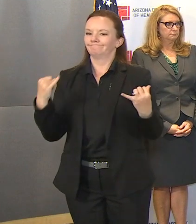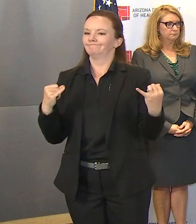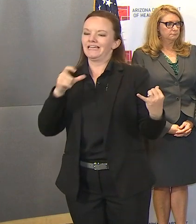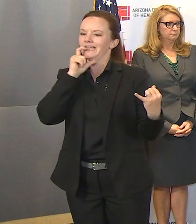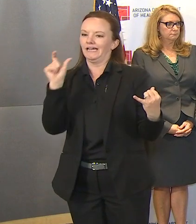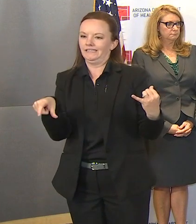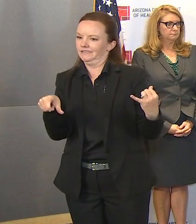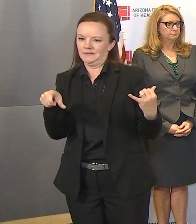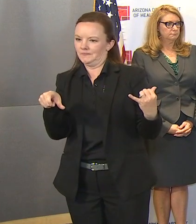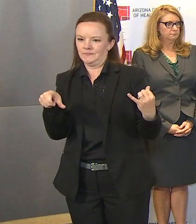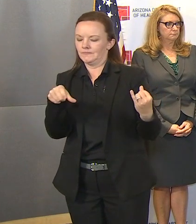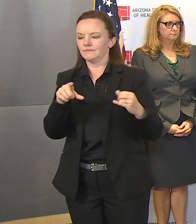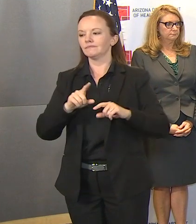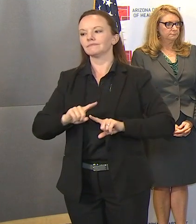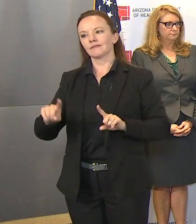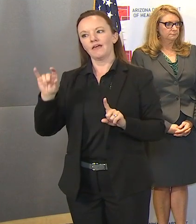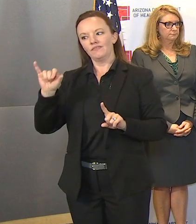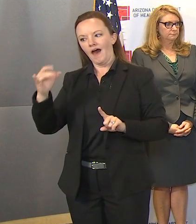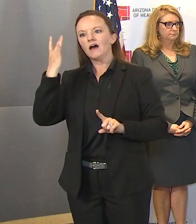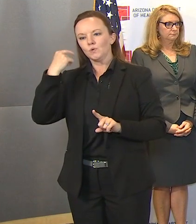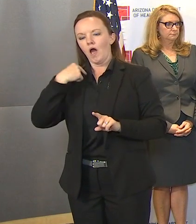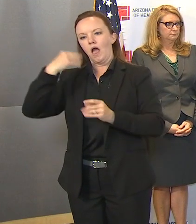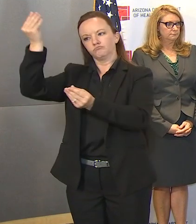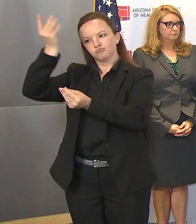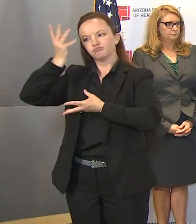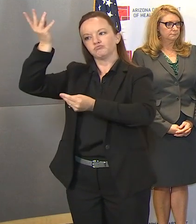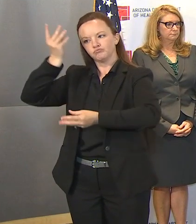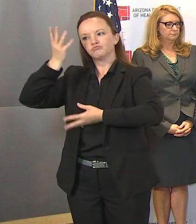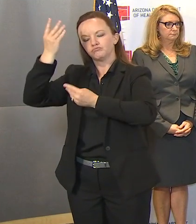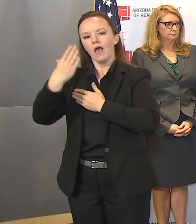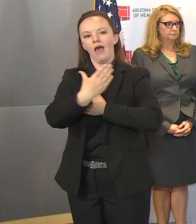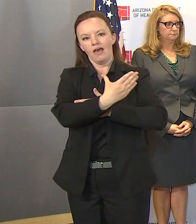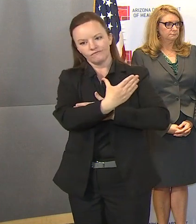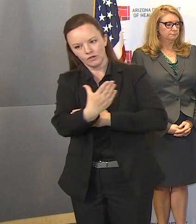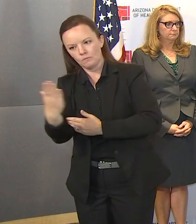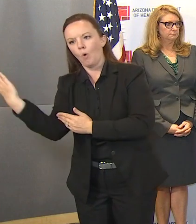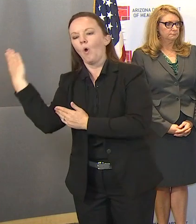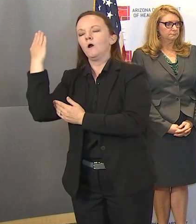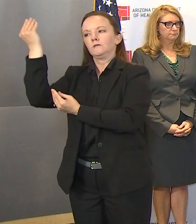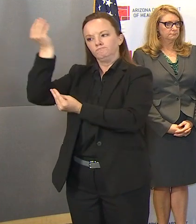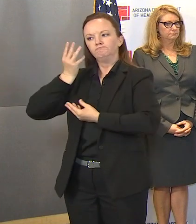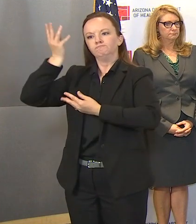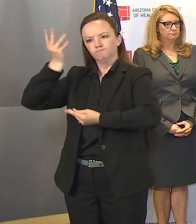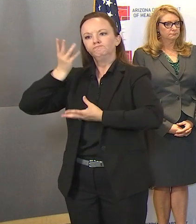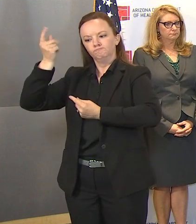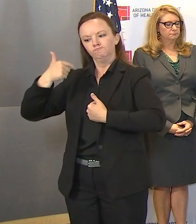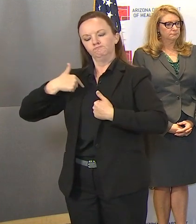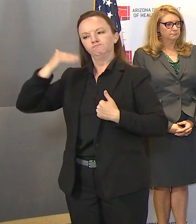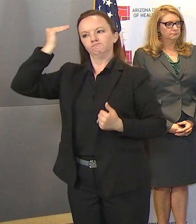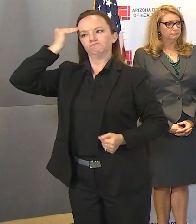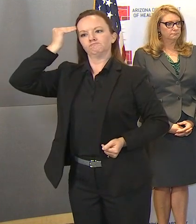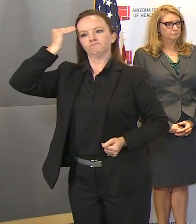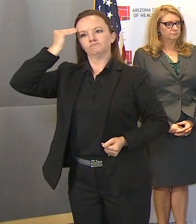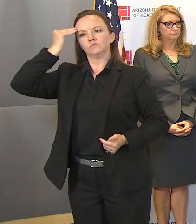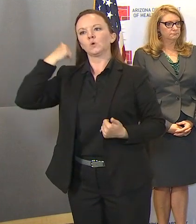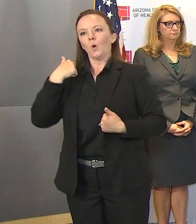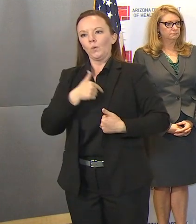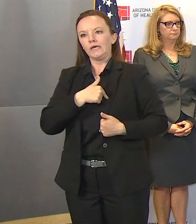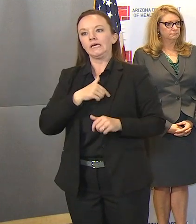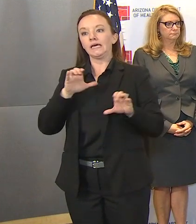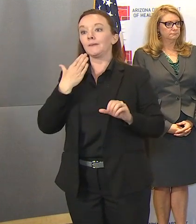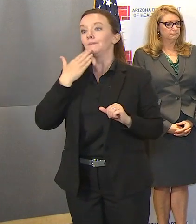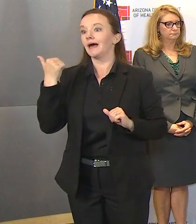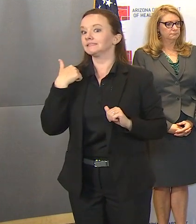but that's why I'm briefed every morning with continuous updates, so that we can, to the best of our